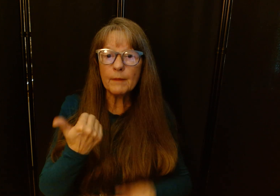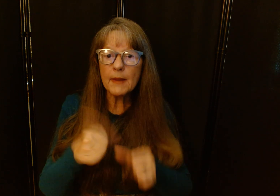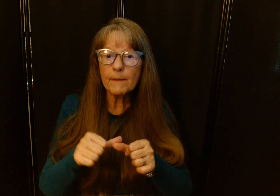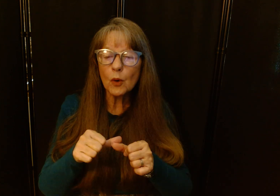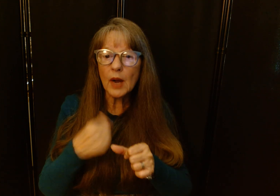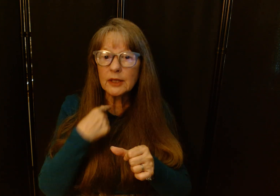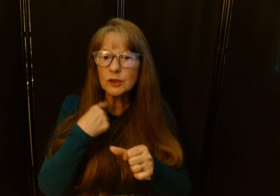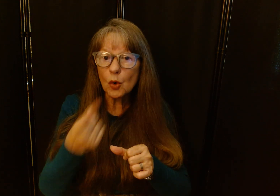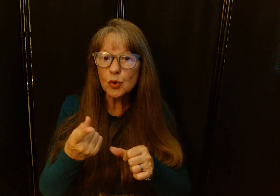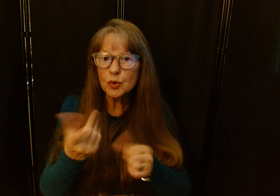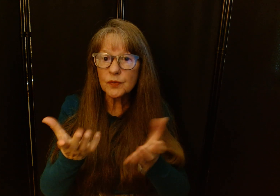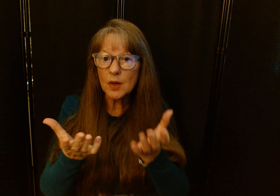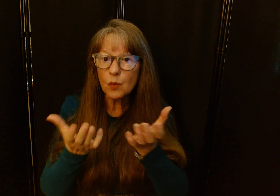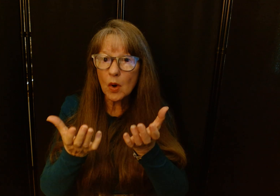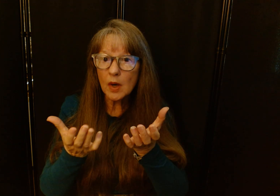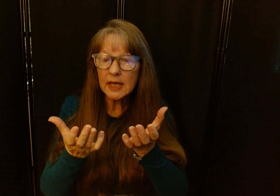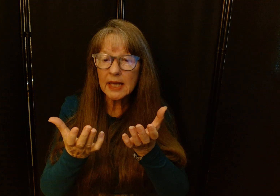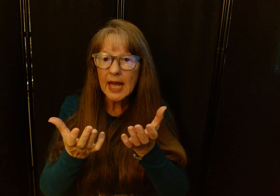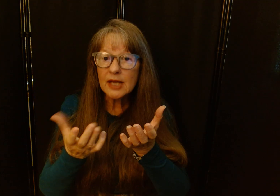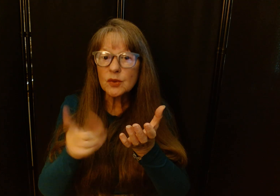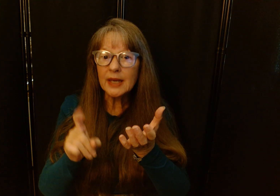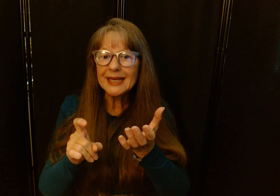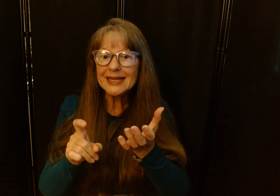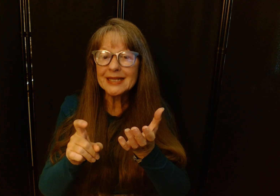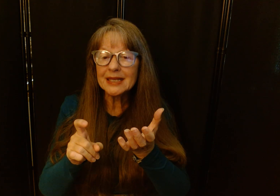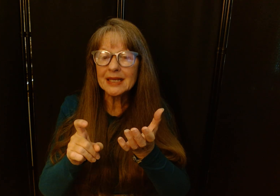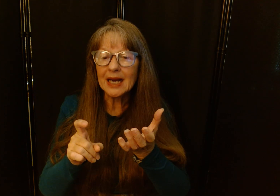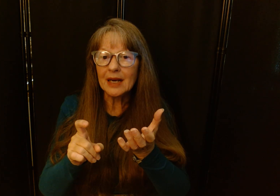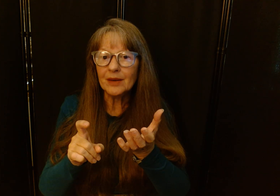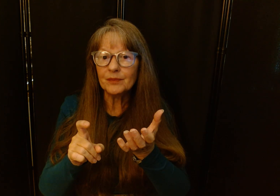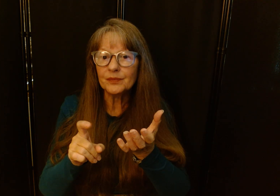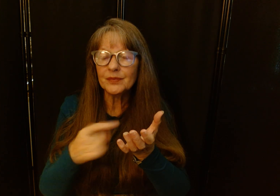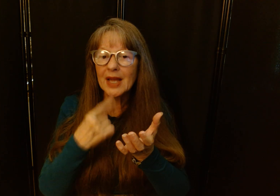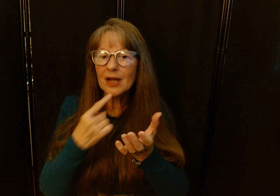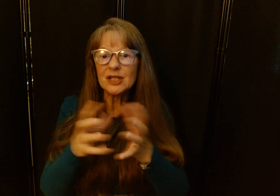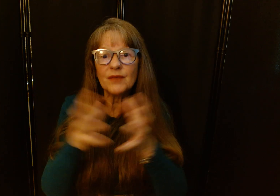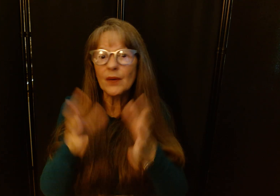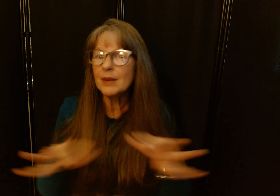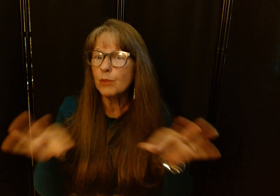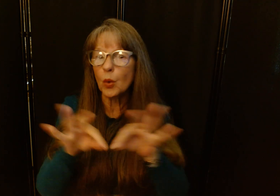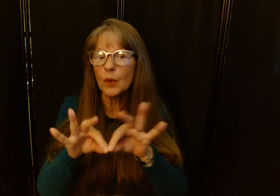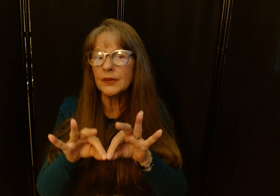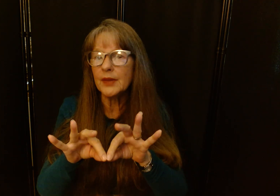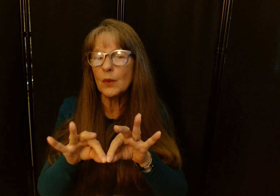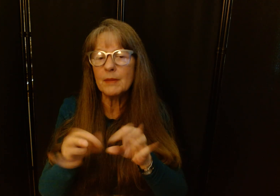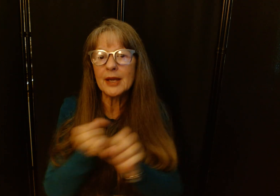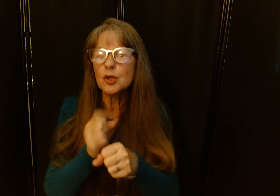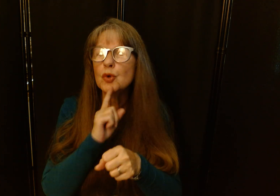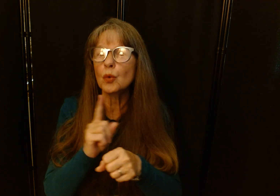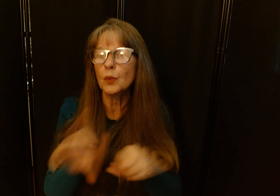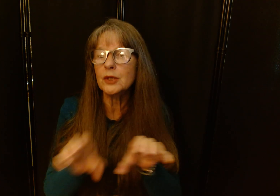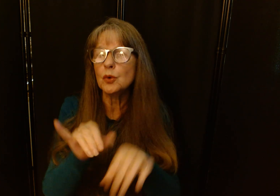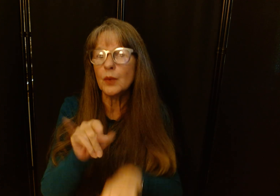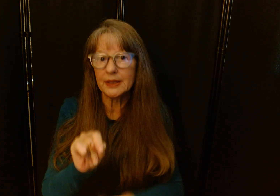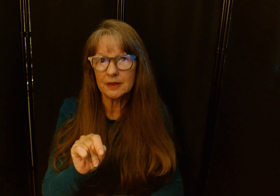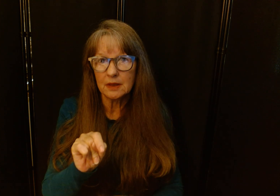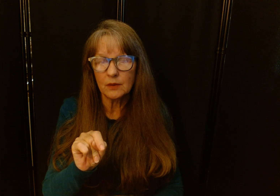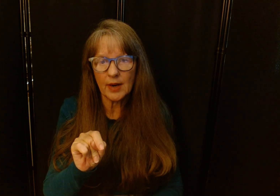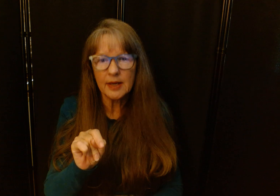Remember, I told you what they wanted, so I need to tell you, it's very important that we make sure we do it, right? So